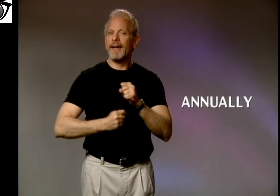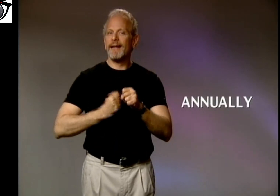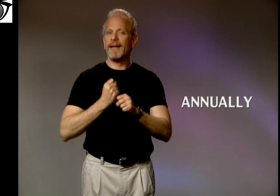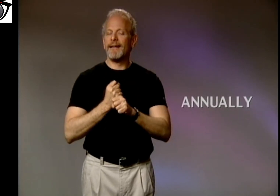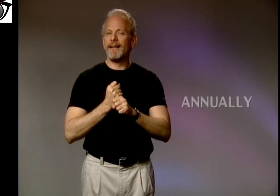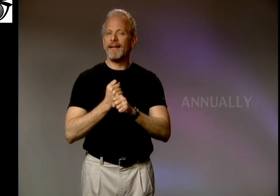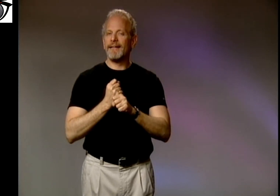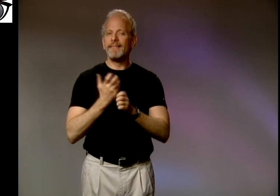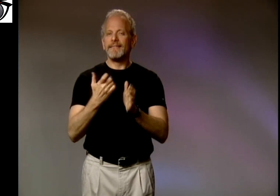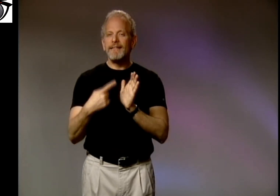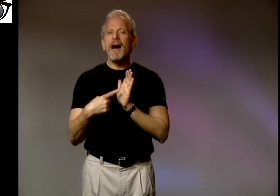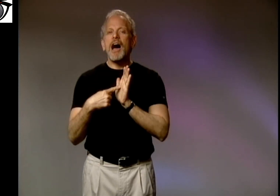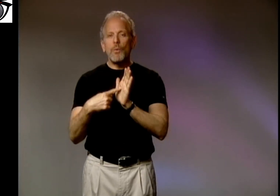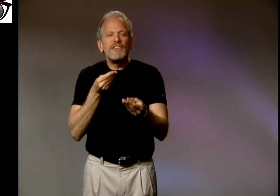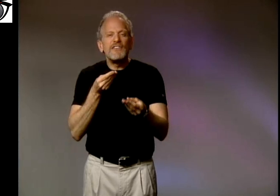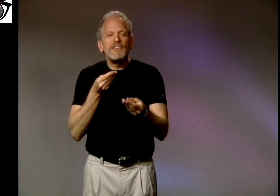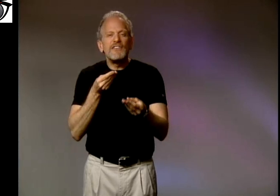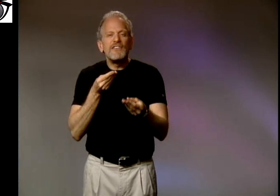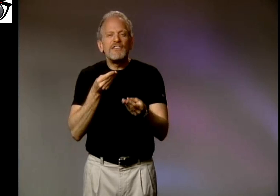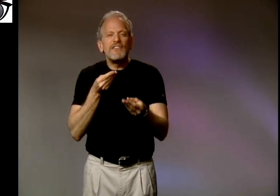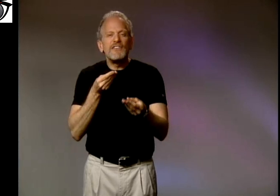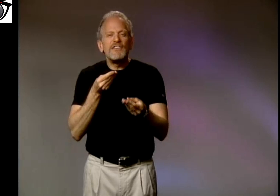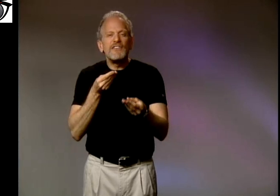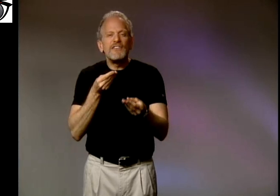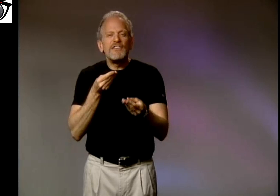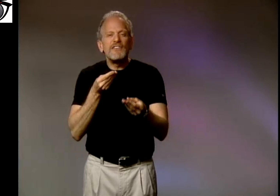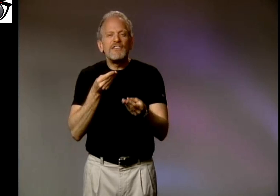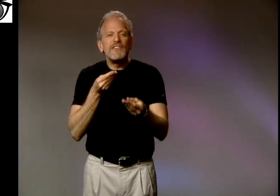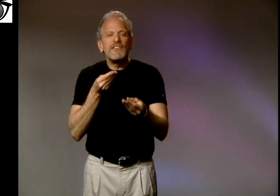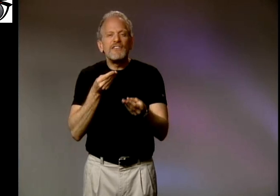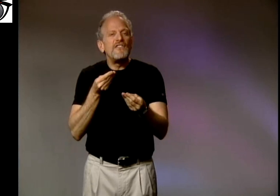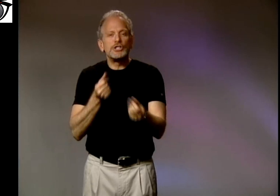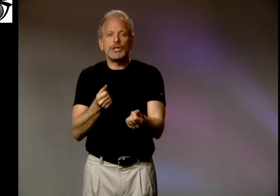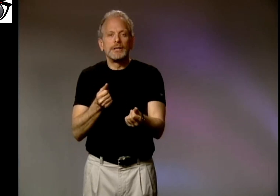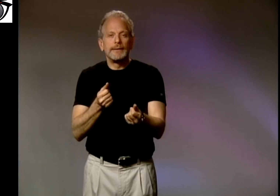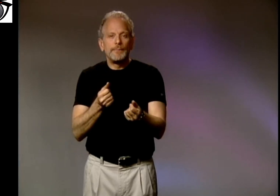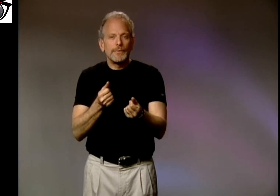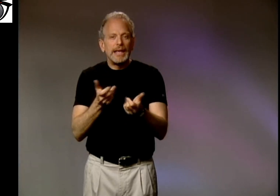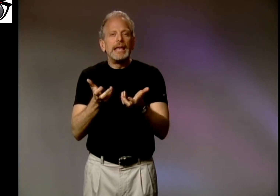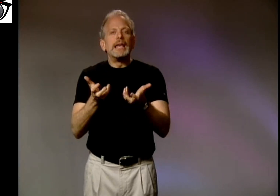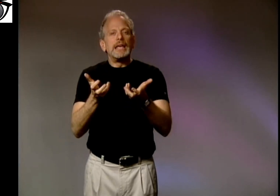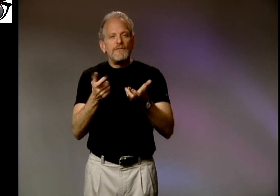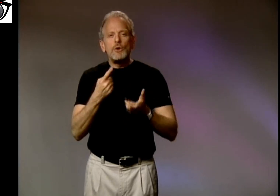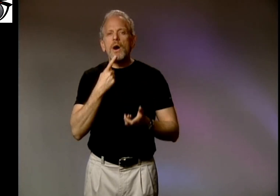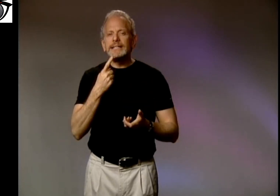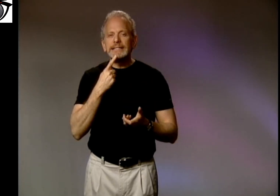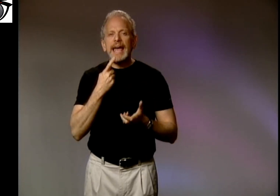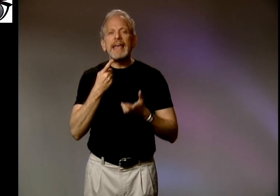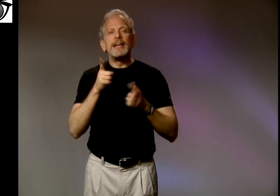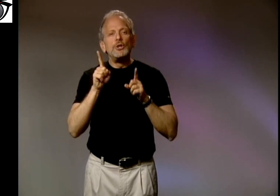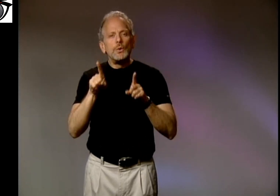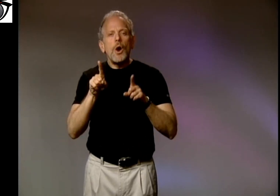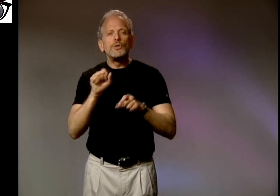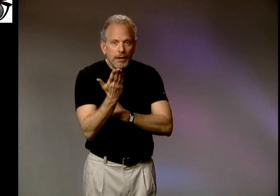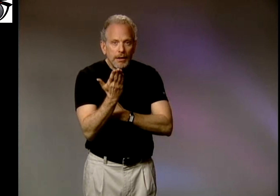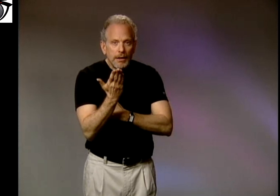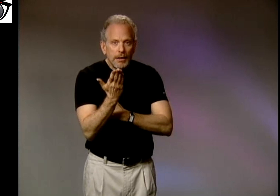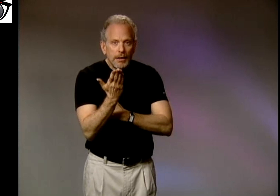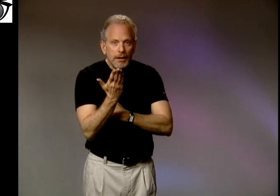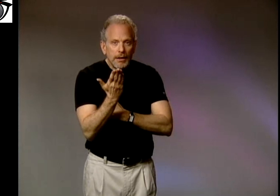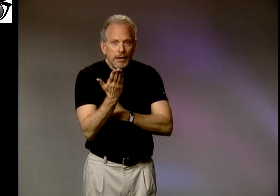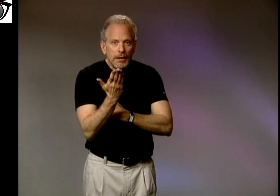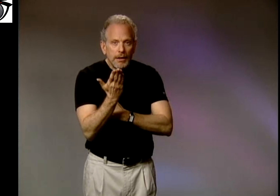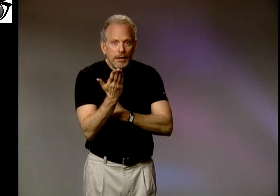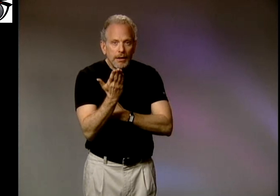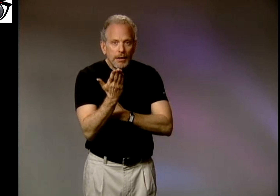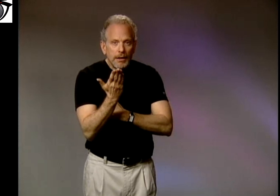annually. I want to show you another way the sign language is efficient. If you want to say that you go to